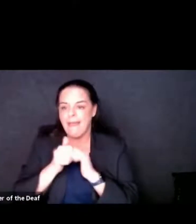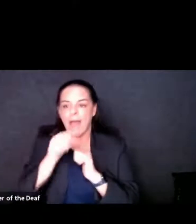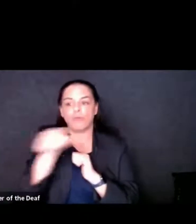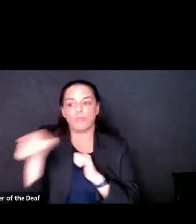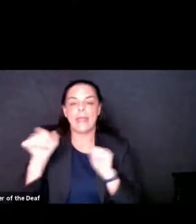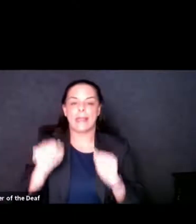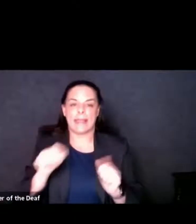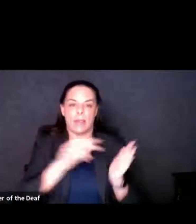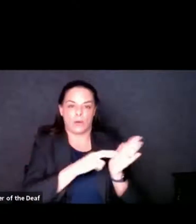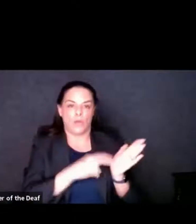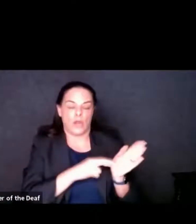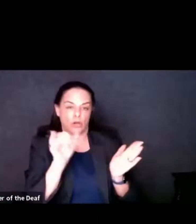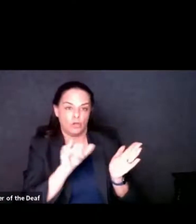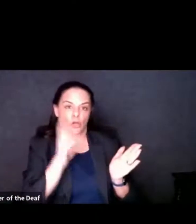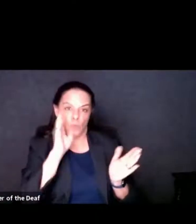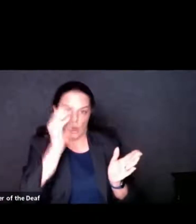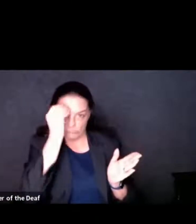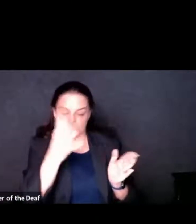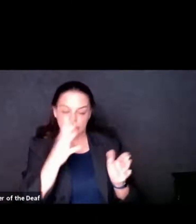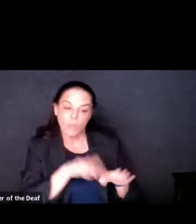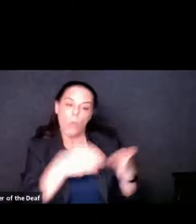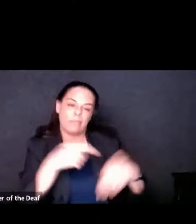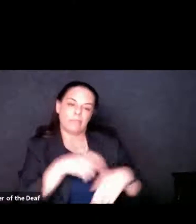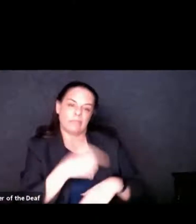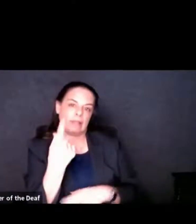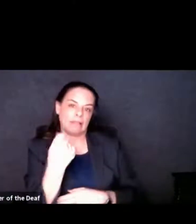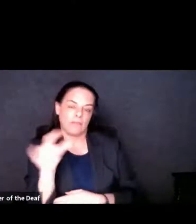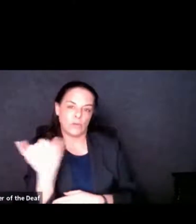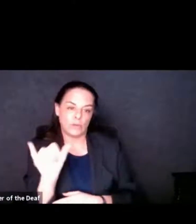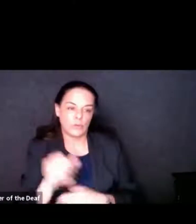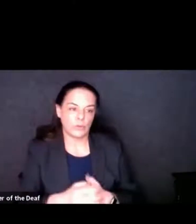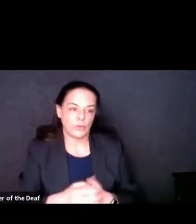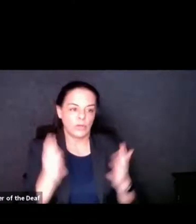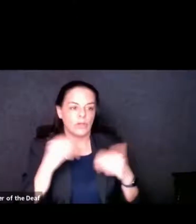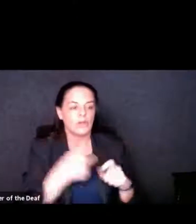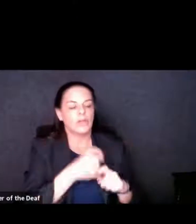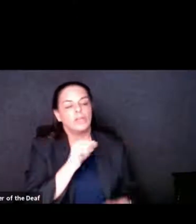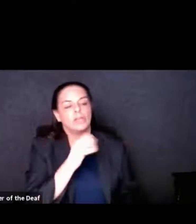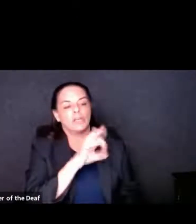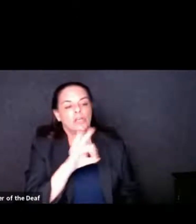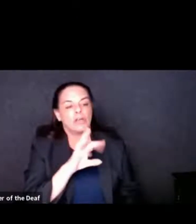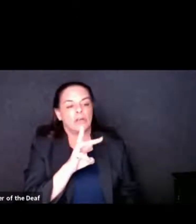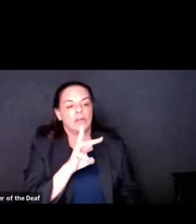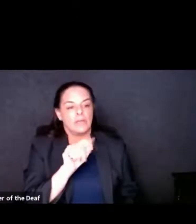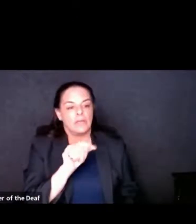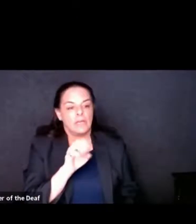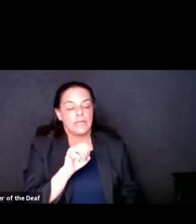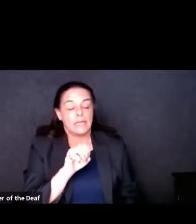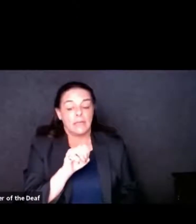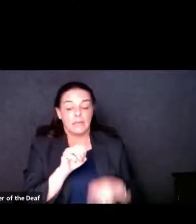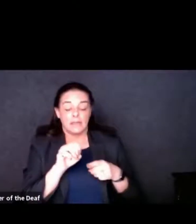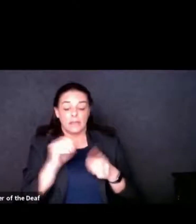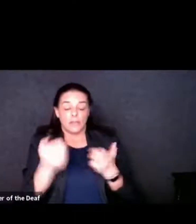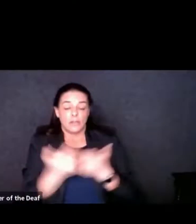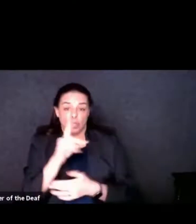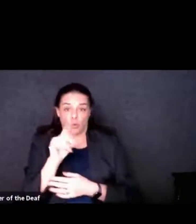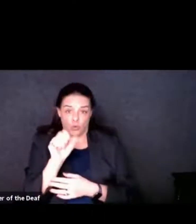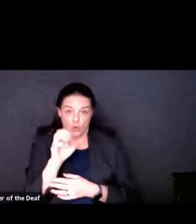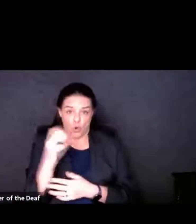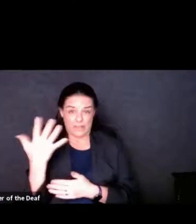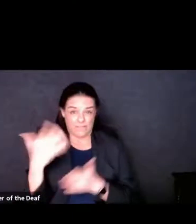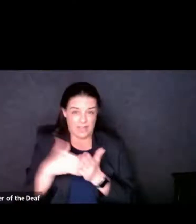And that will be open at 11 a.m. also. From Jeff with WATE, of the 5,000 new